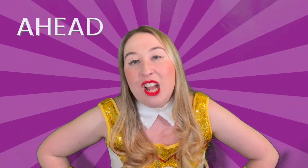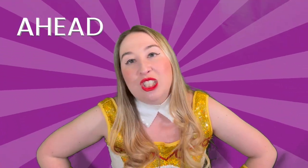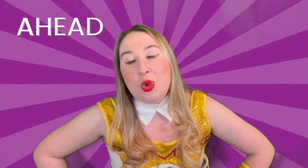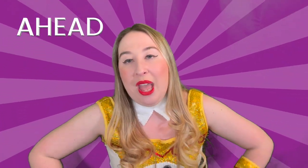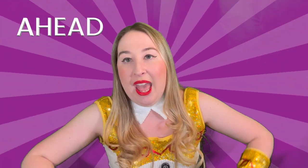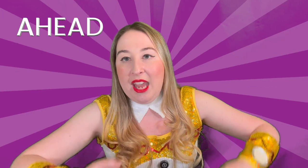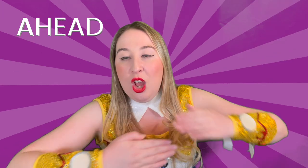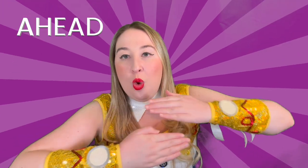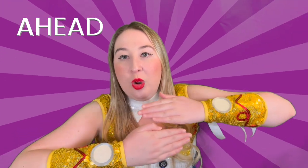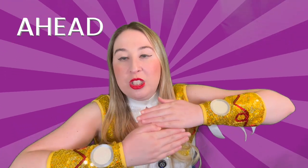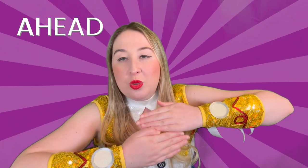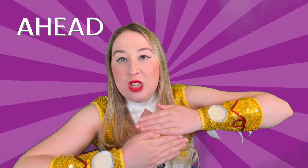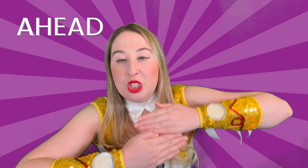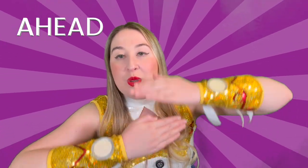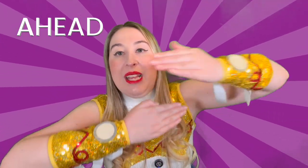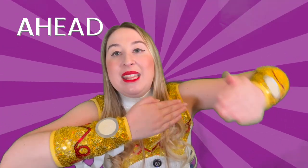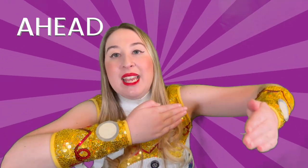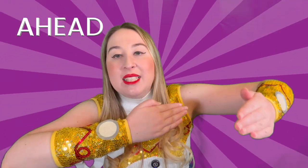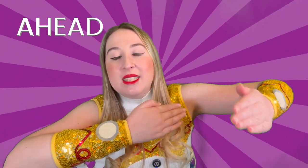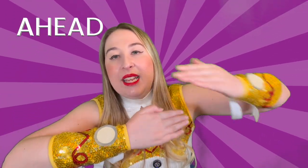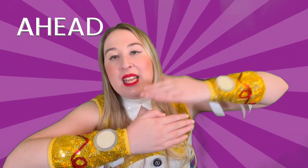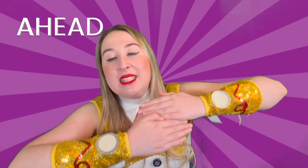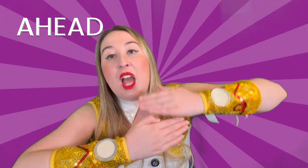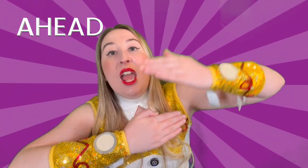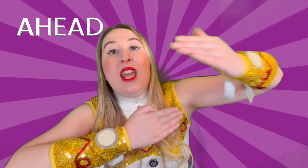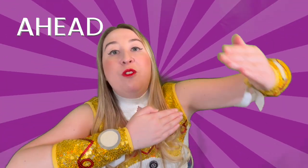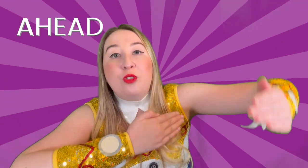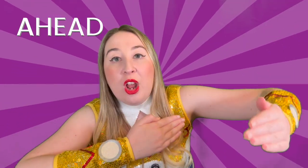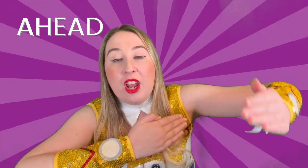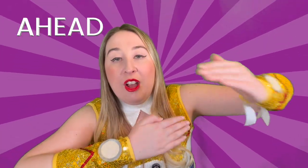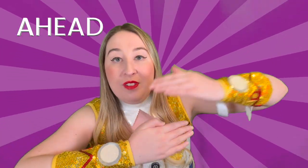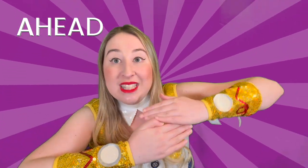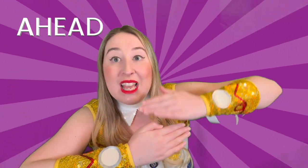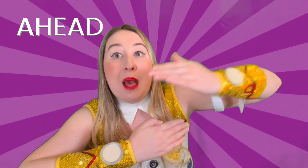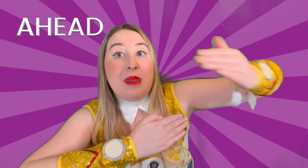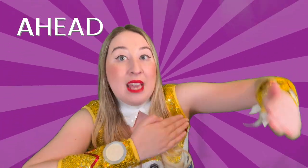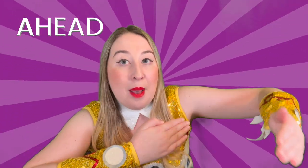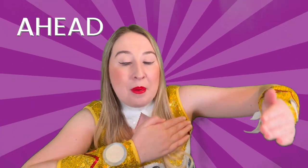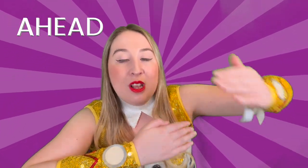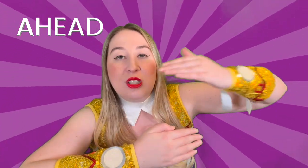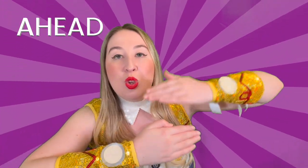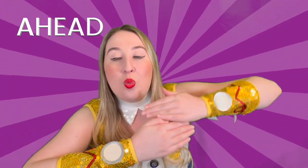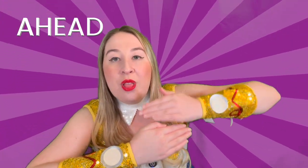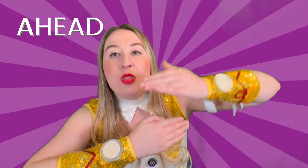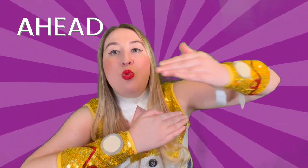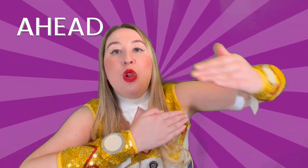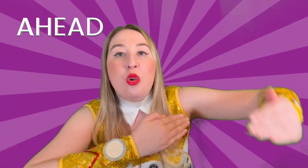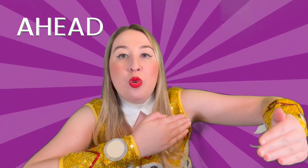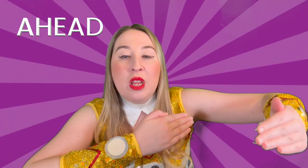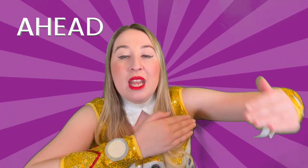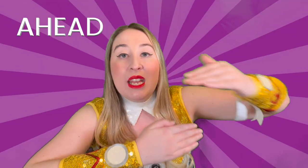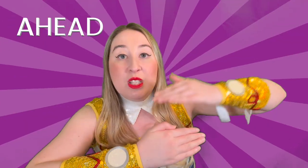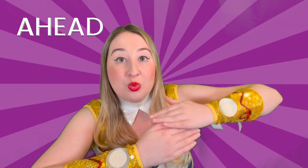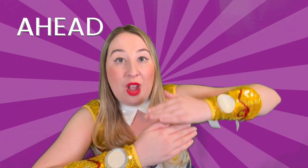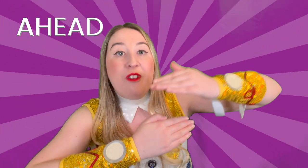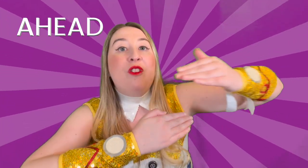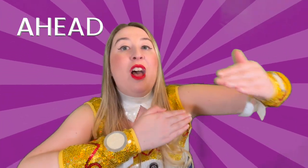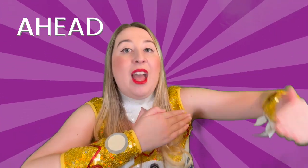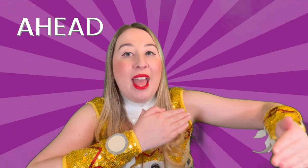So ahead, we're just going to do like this, like it's in front of, it's coming up. So when the road is rough